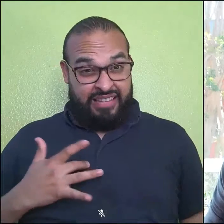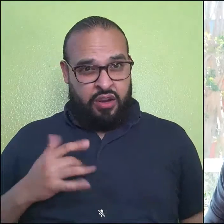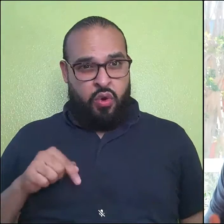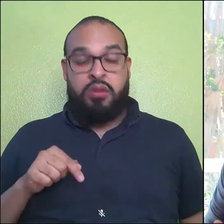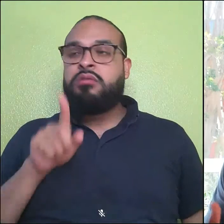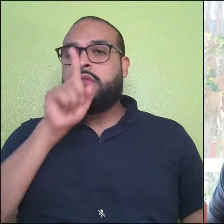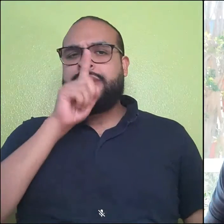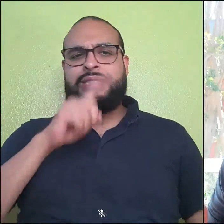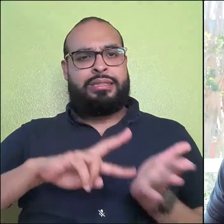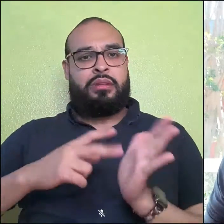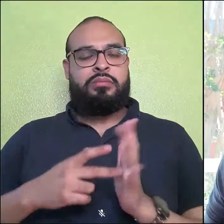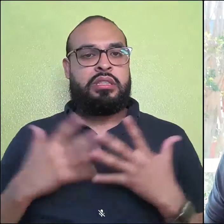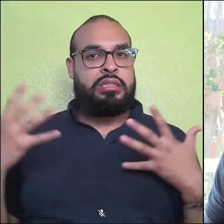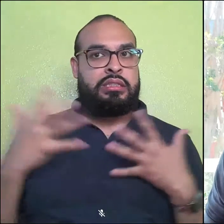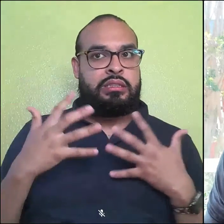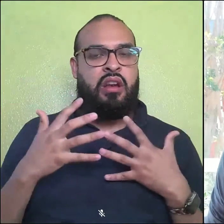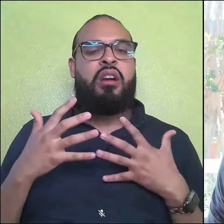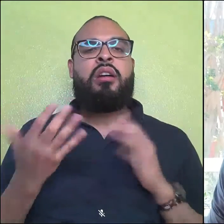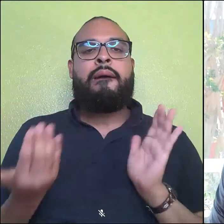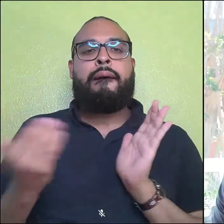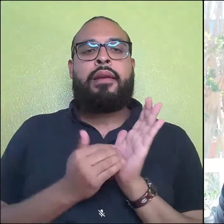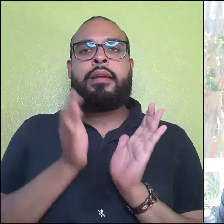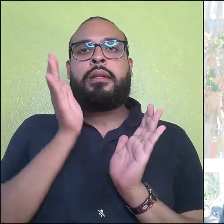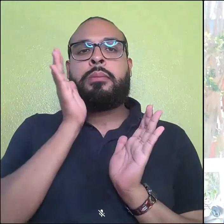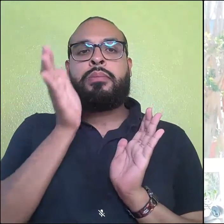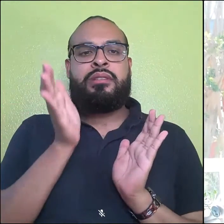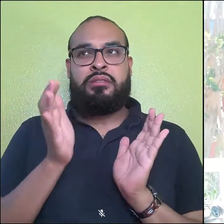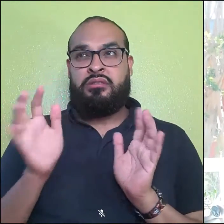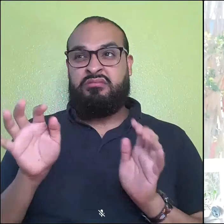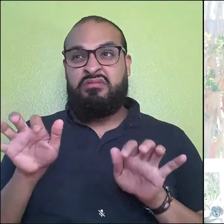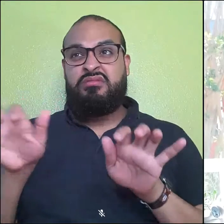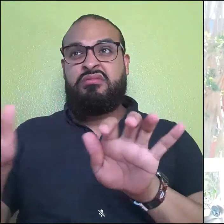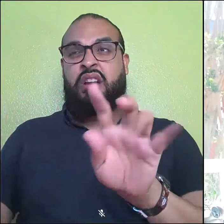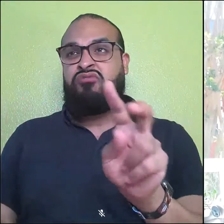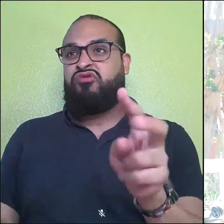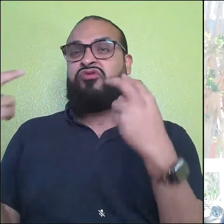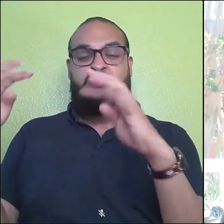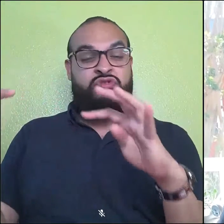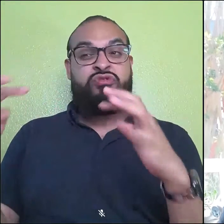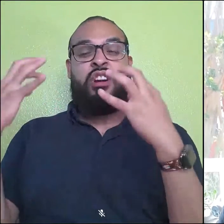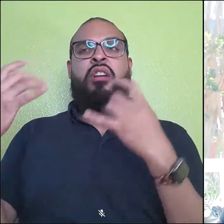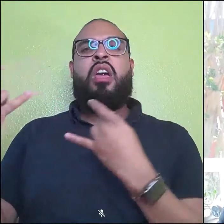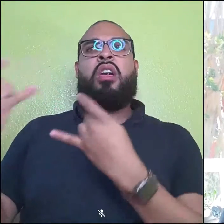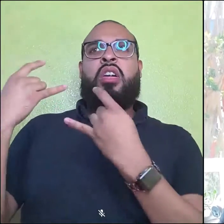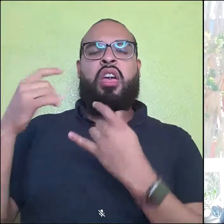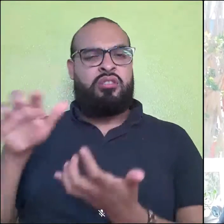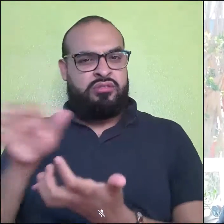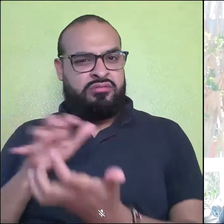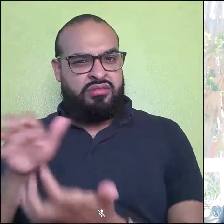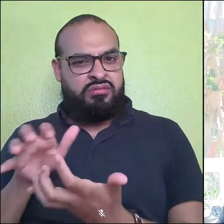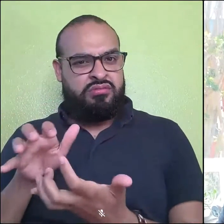rejection, being scared of being laughed at again. And so my invitation for the men in the room